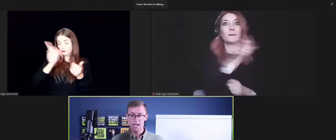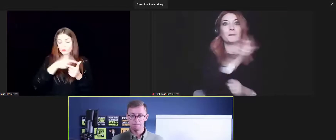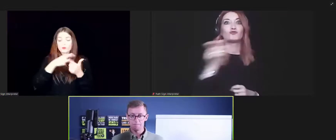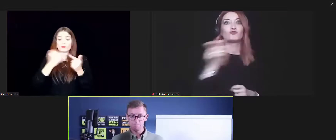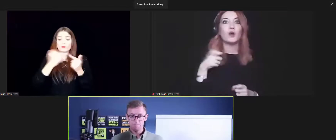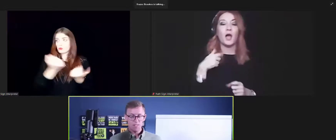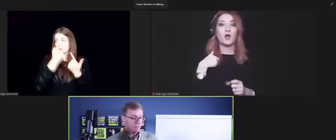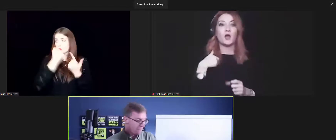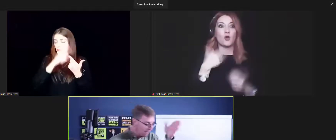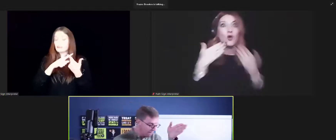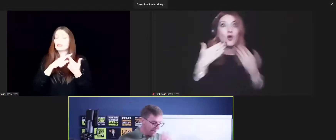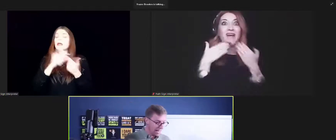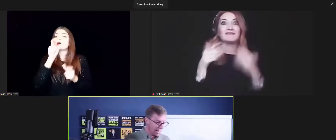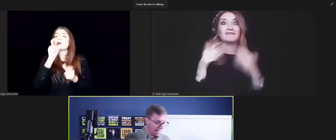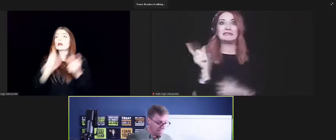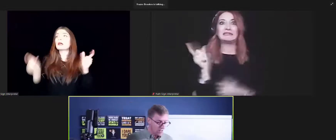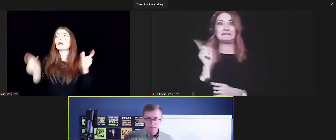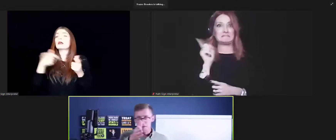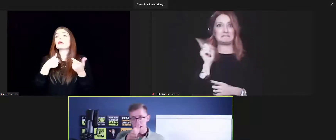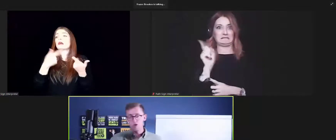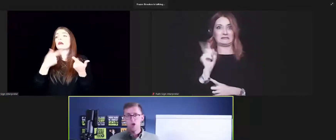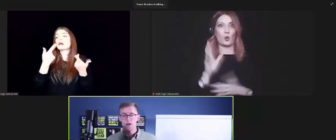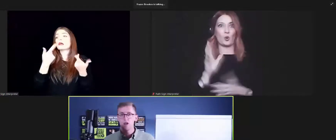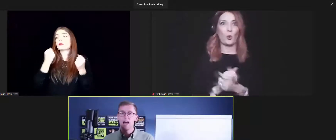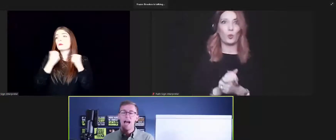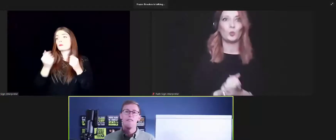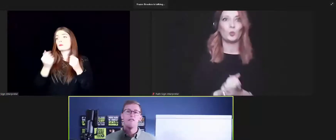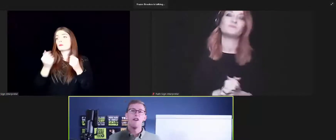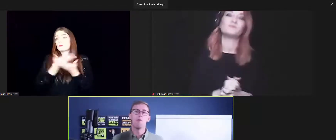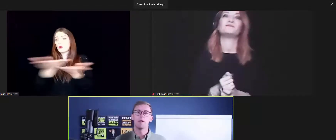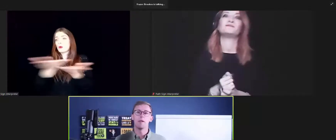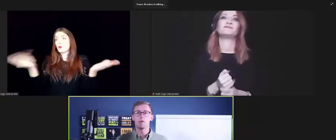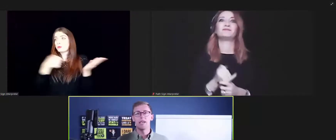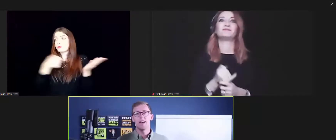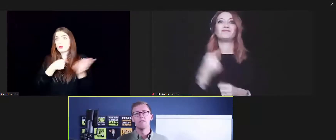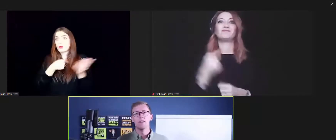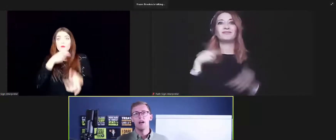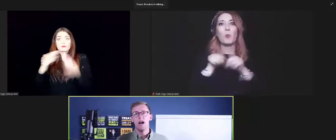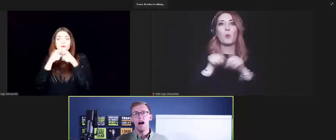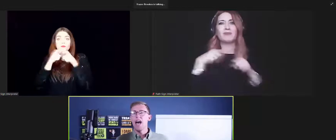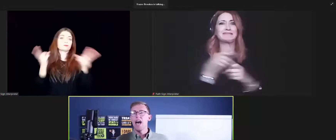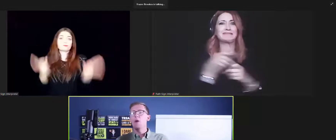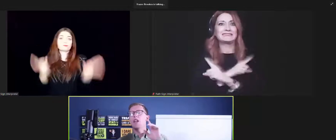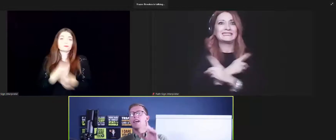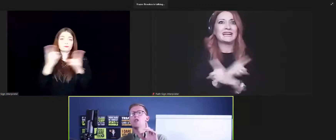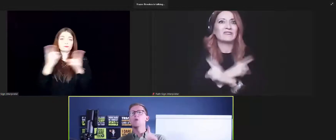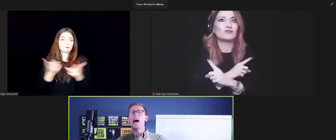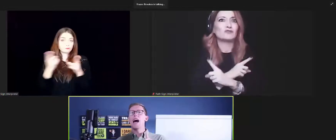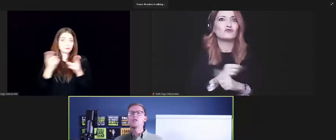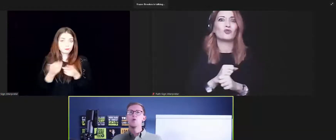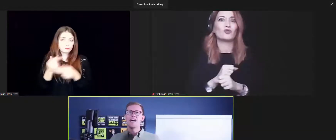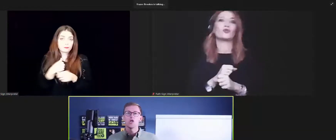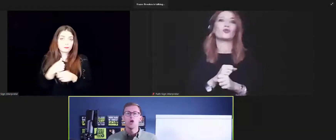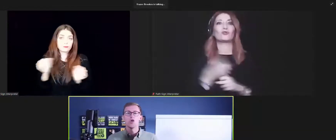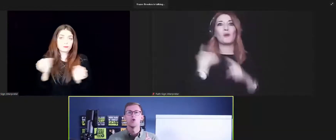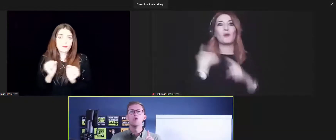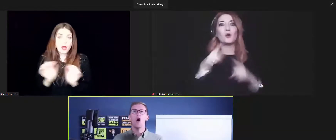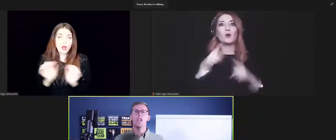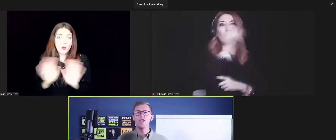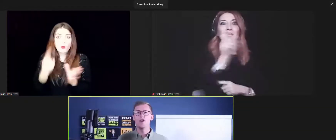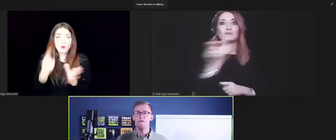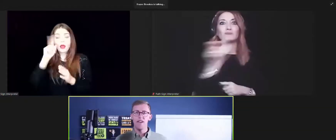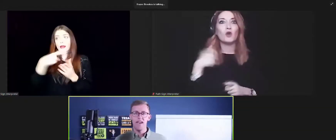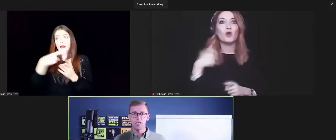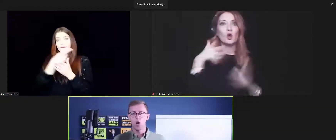it. The fear of failure, the fear of rejection, and the fear of public speaking. And I want to let you guys know this. Do not let